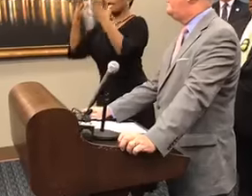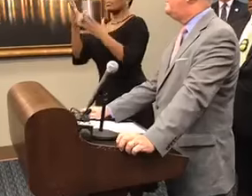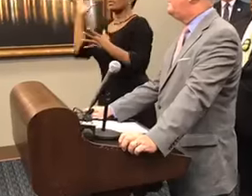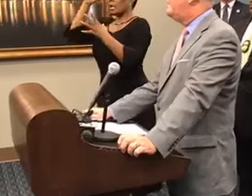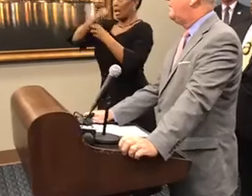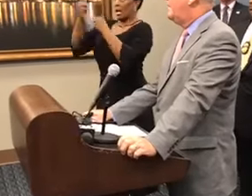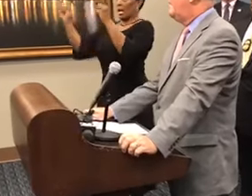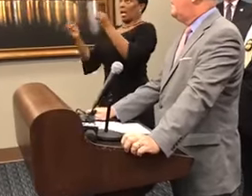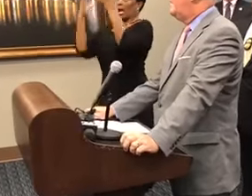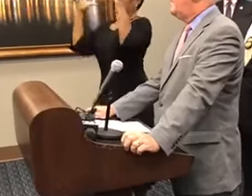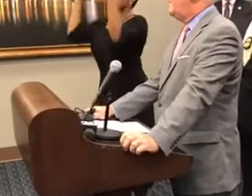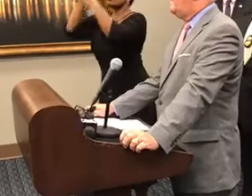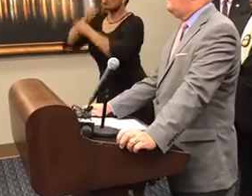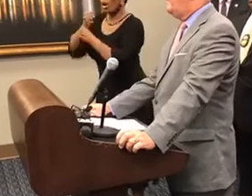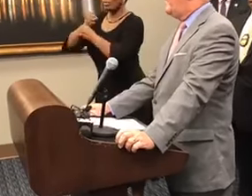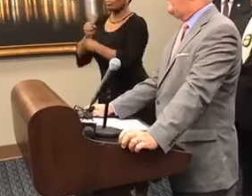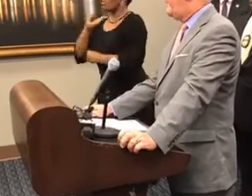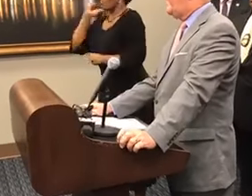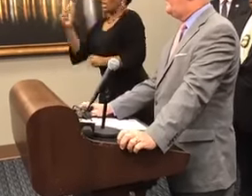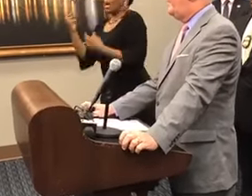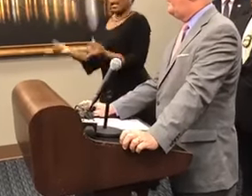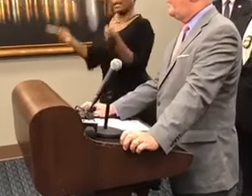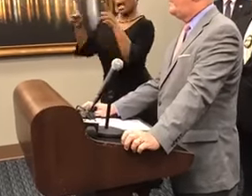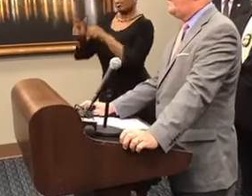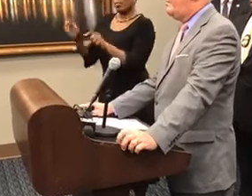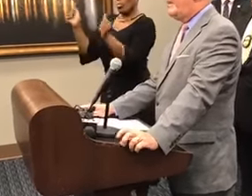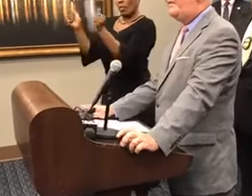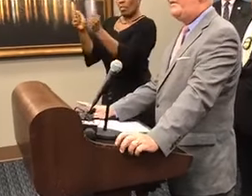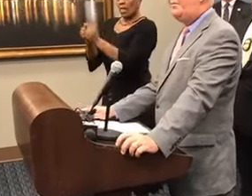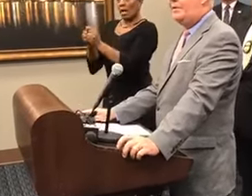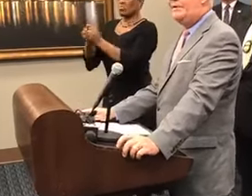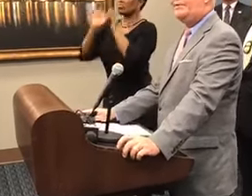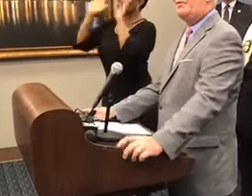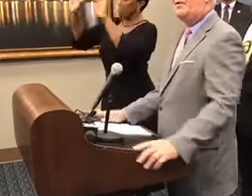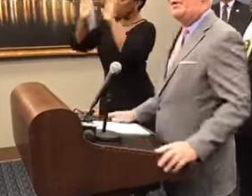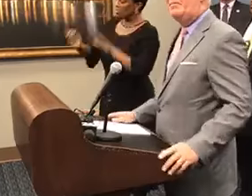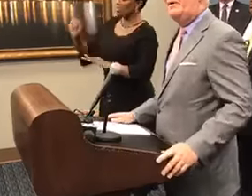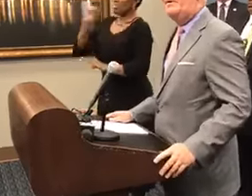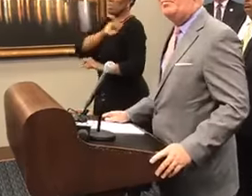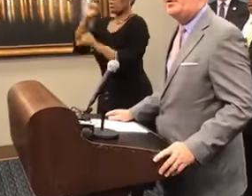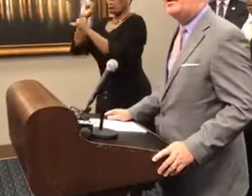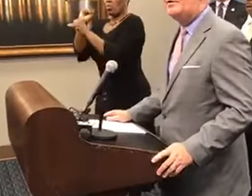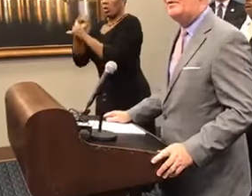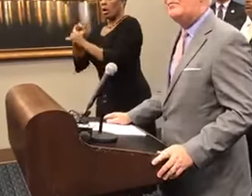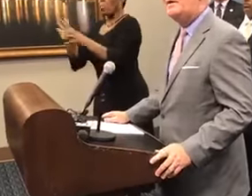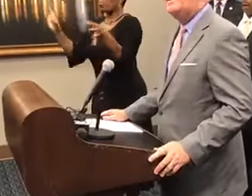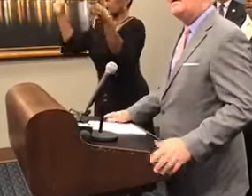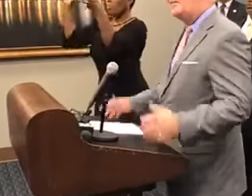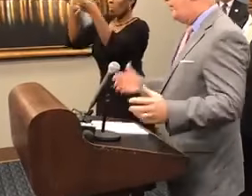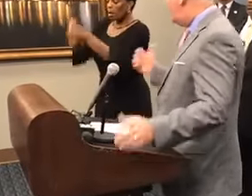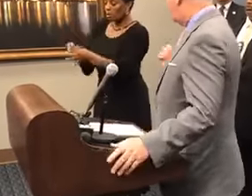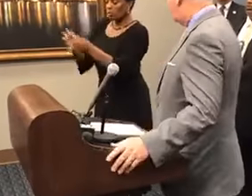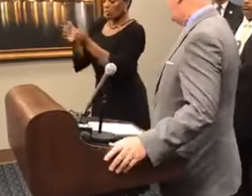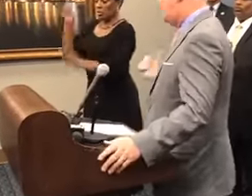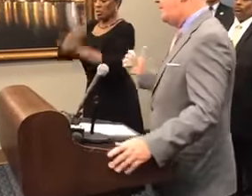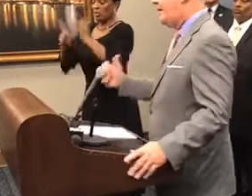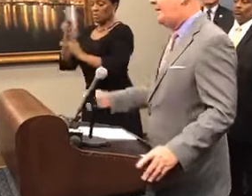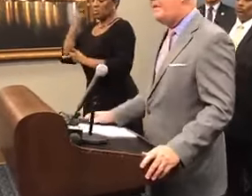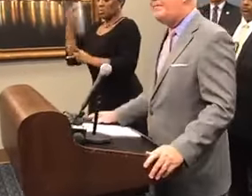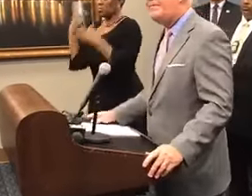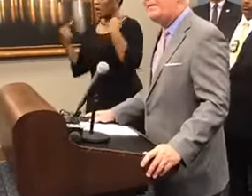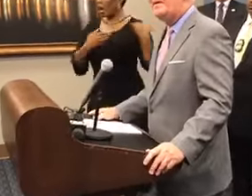won. It would not have happened without the amazing police work and the amazing partnership of the people that you